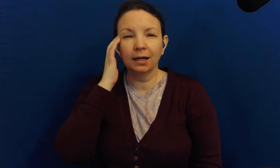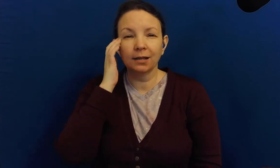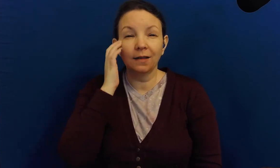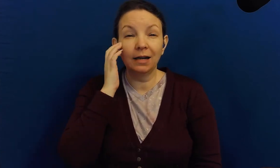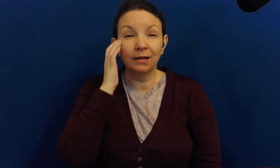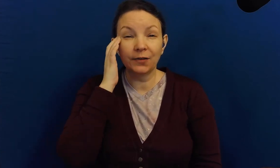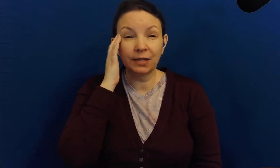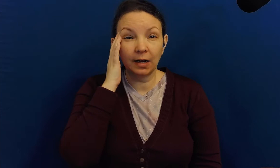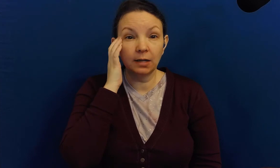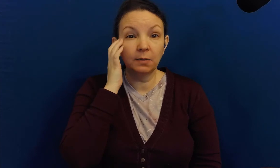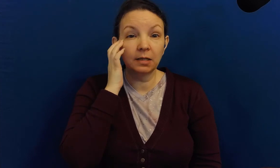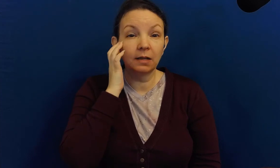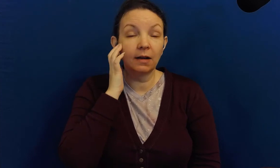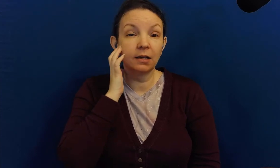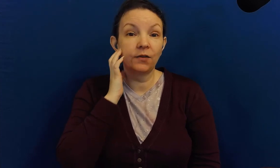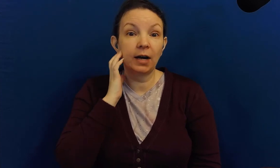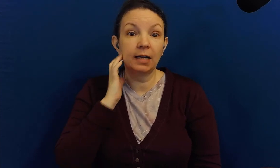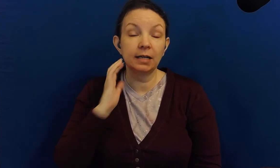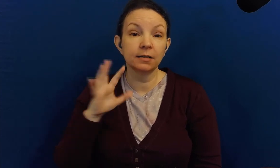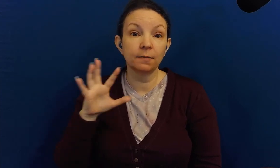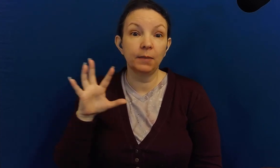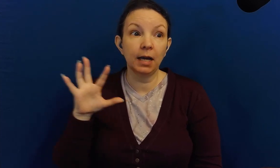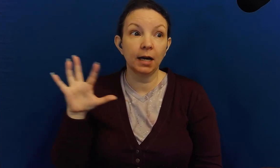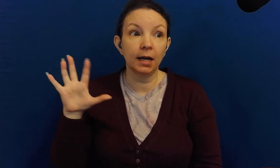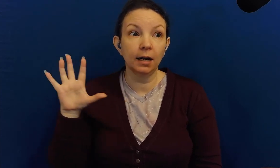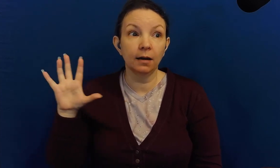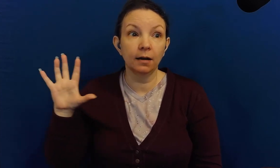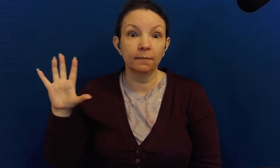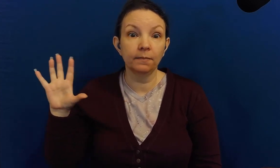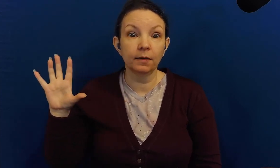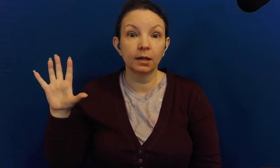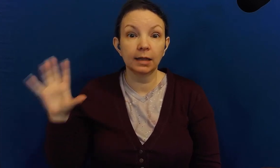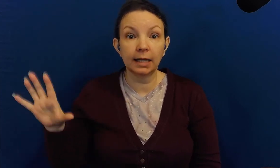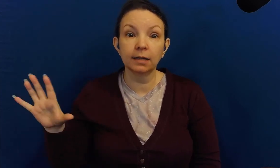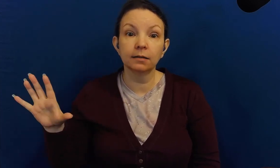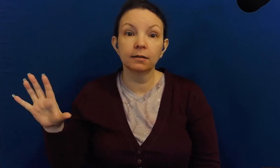lot of different signs because there's a lot of different ideas behind light. It could be